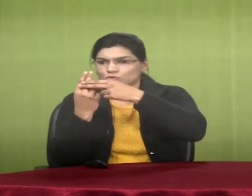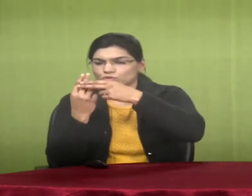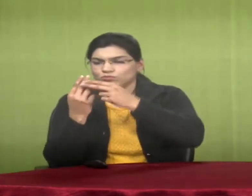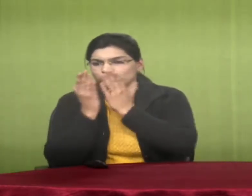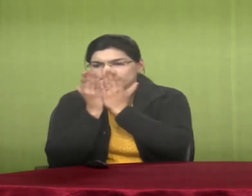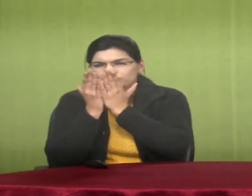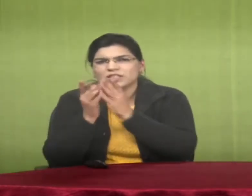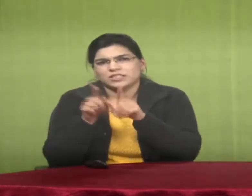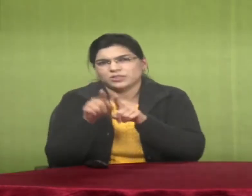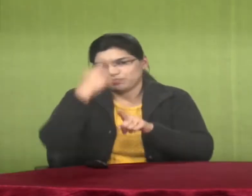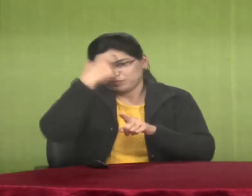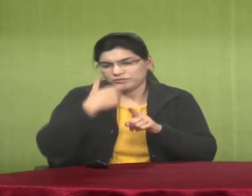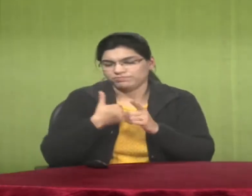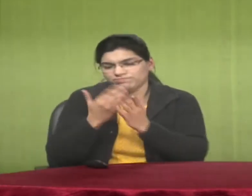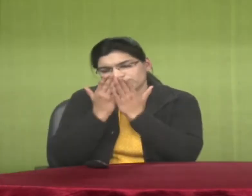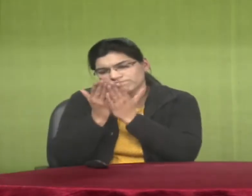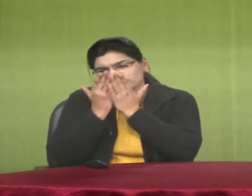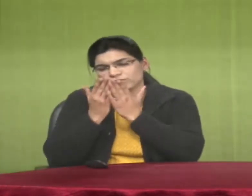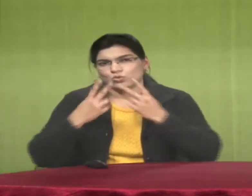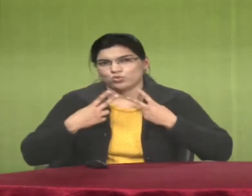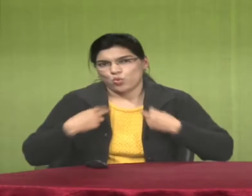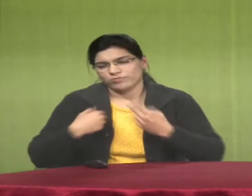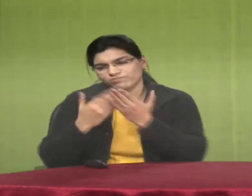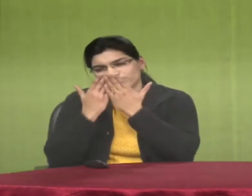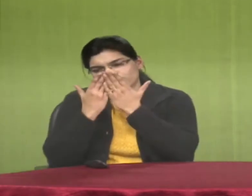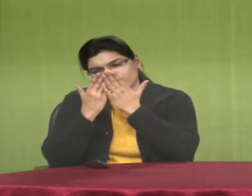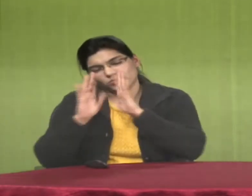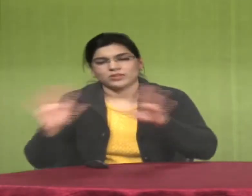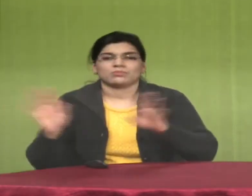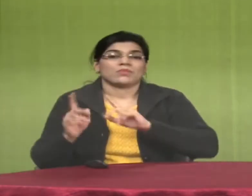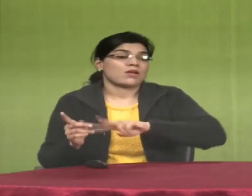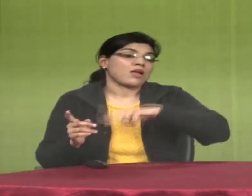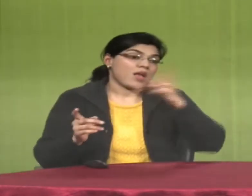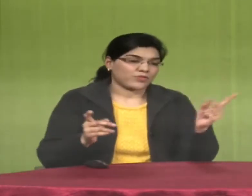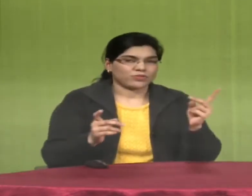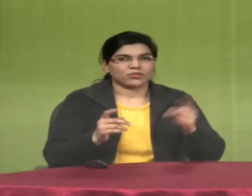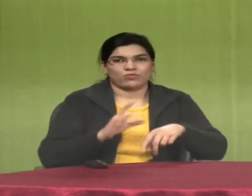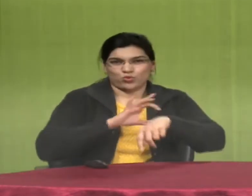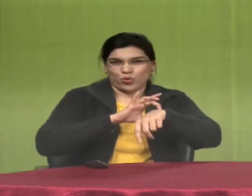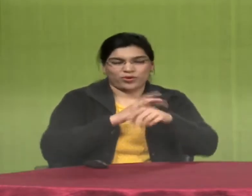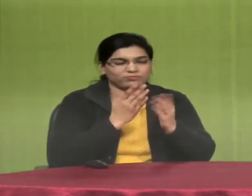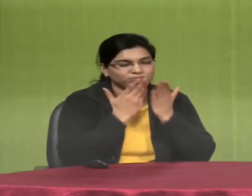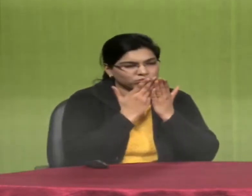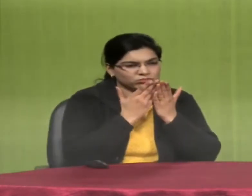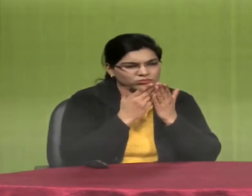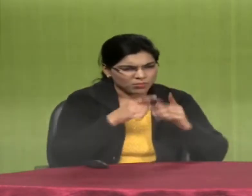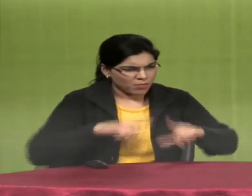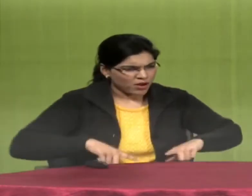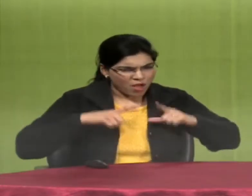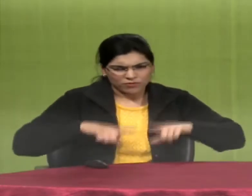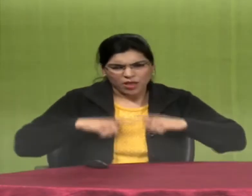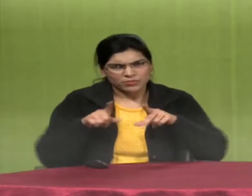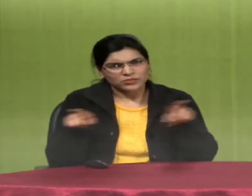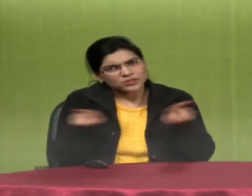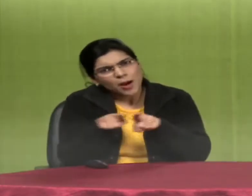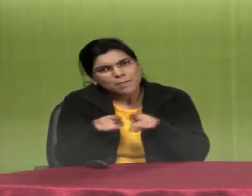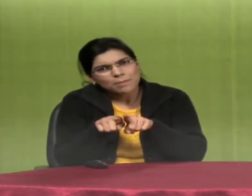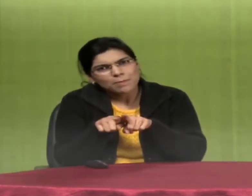For example, here, two ways of life is one life, for example, you choose a